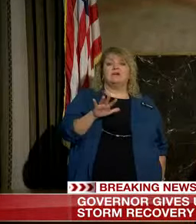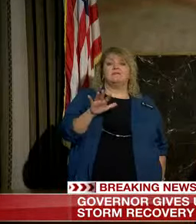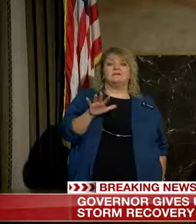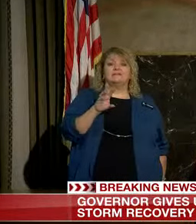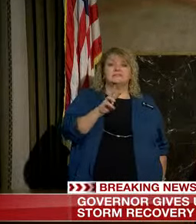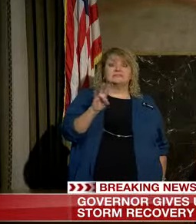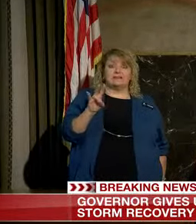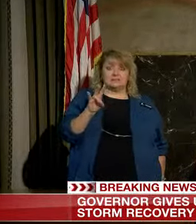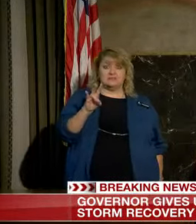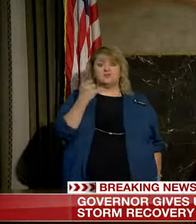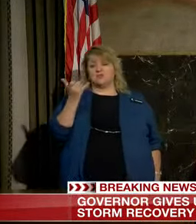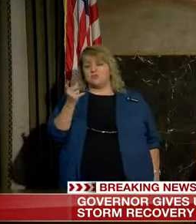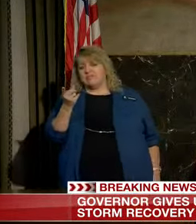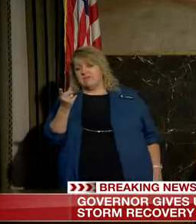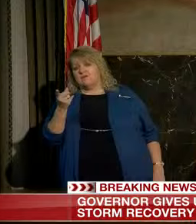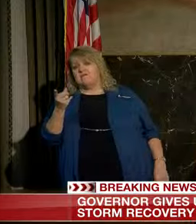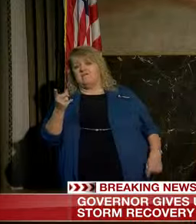1-866-783-5567.